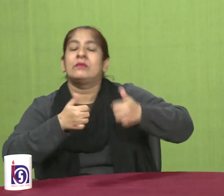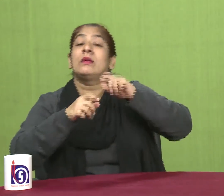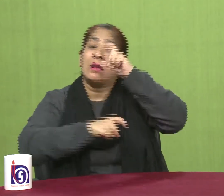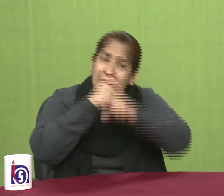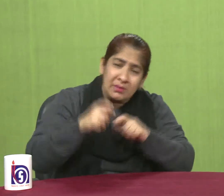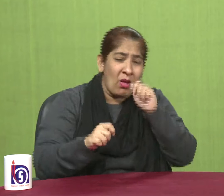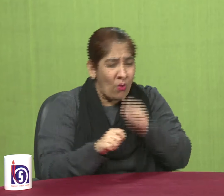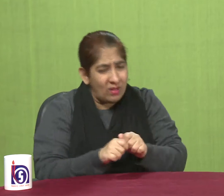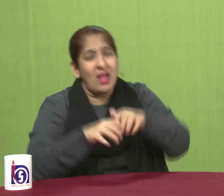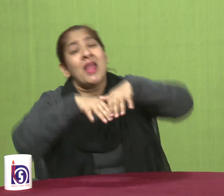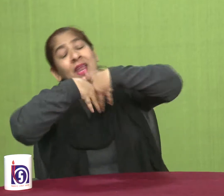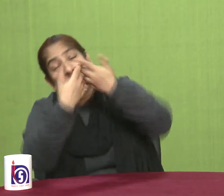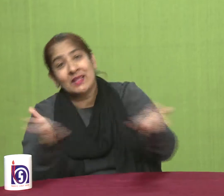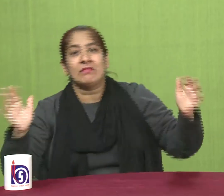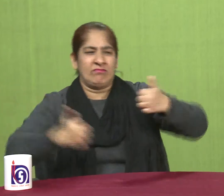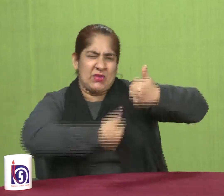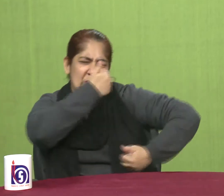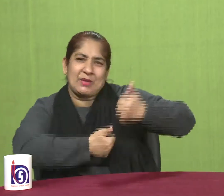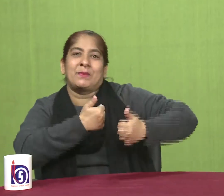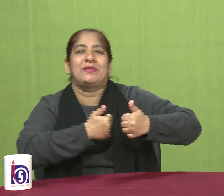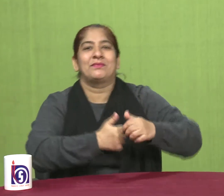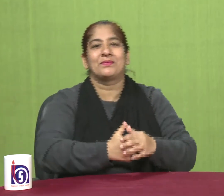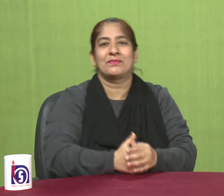Competition can be healthy.